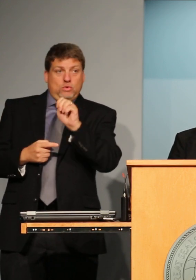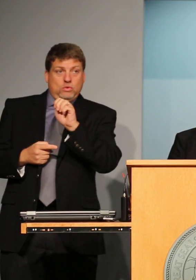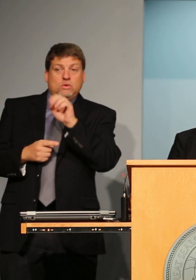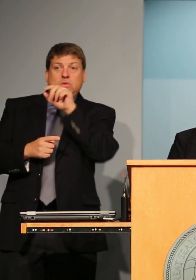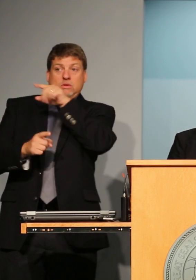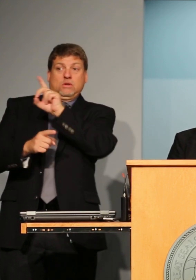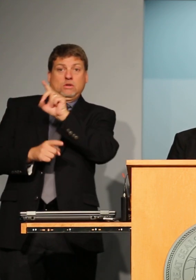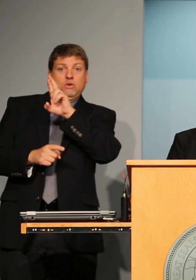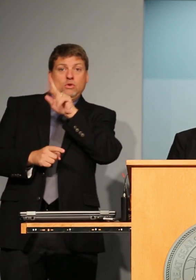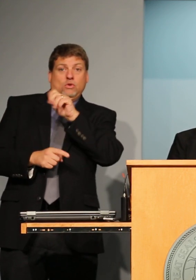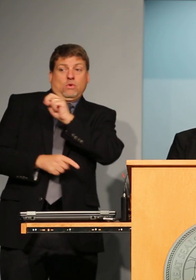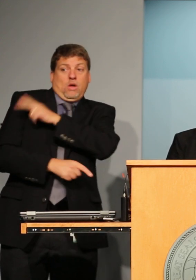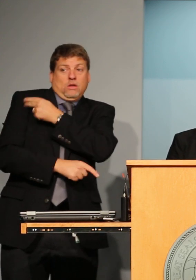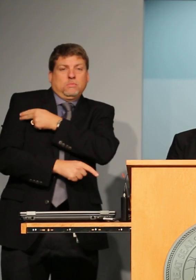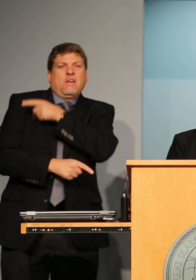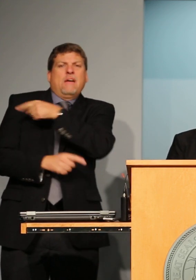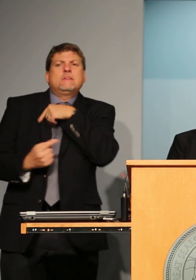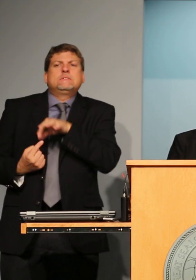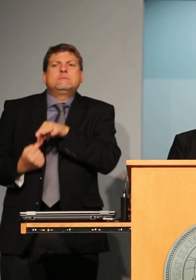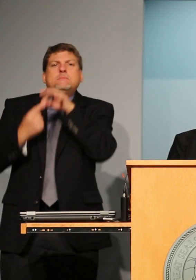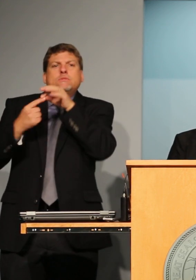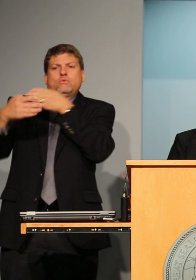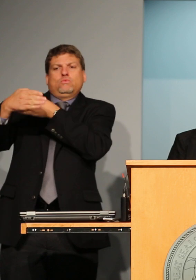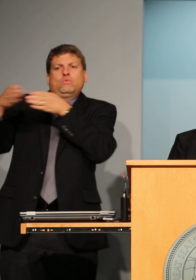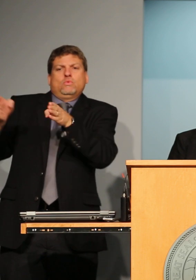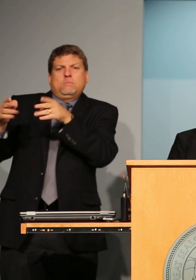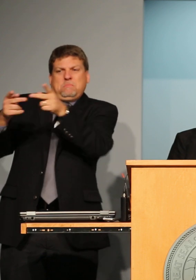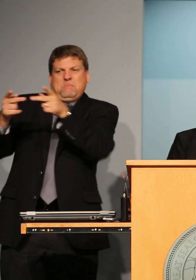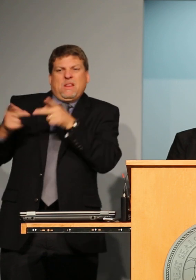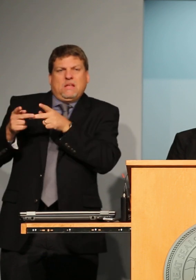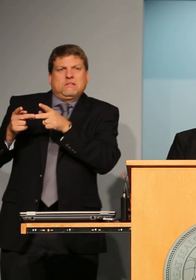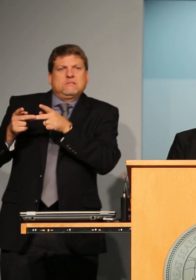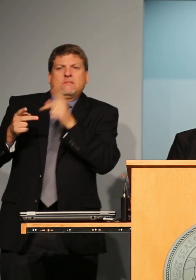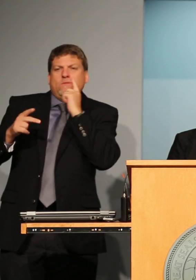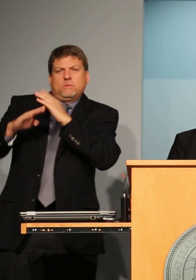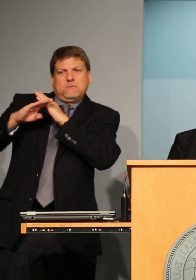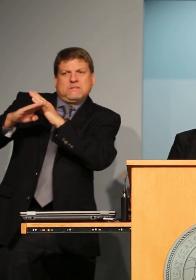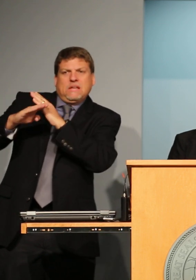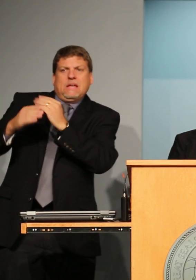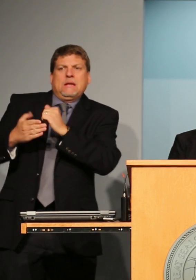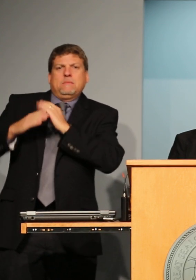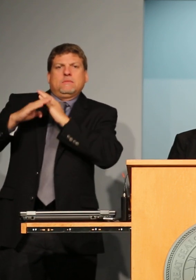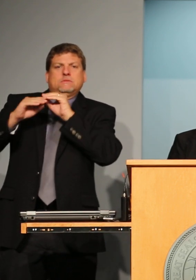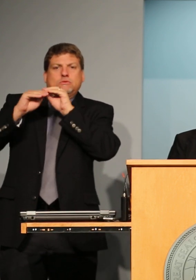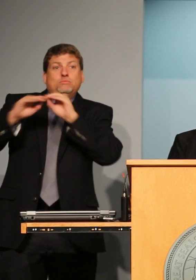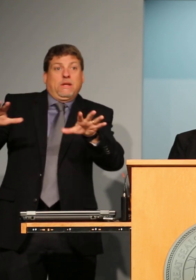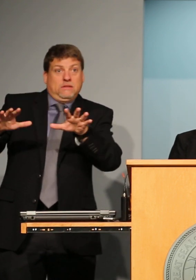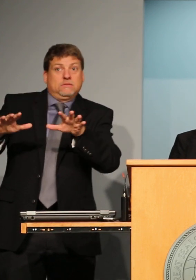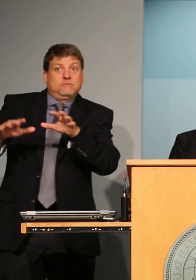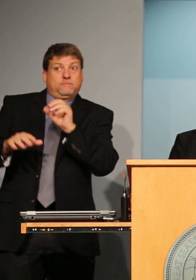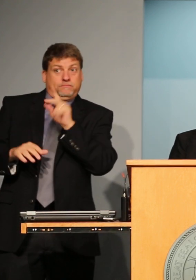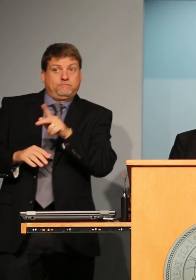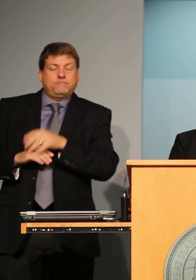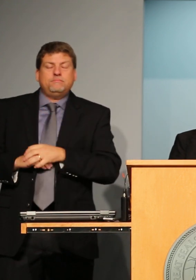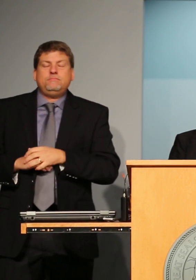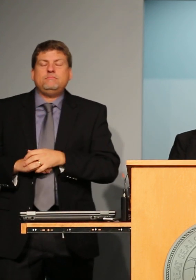that they have ready for evaluation of any potential Ebola cases. The patient at this